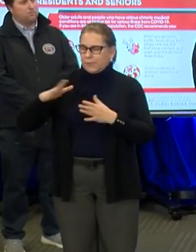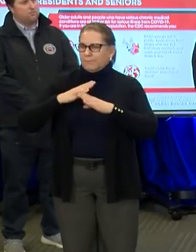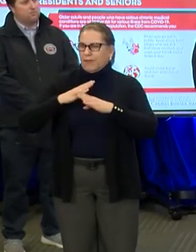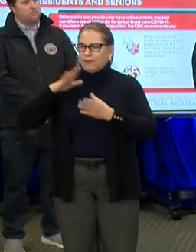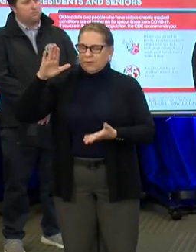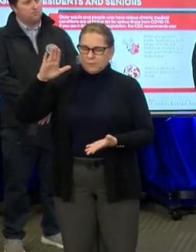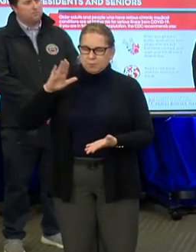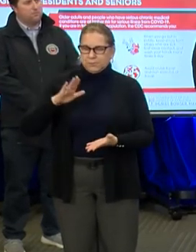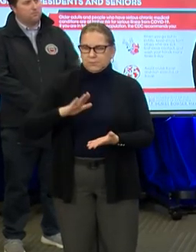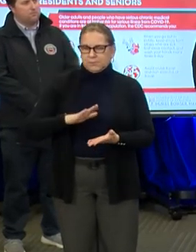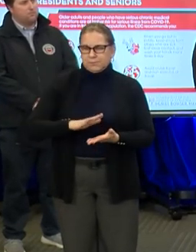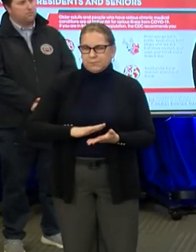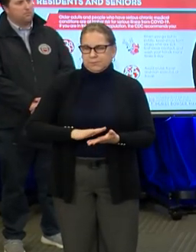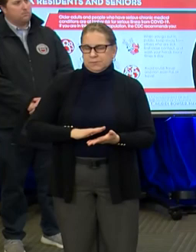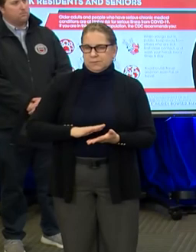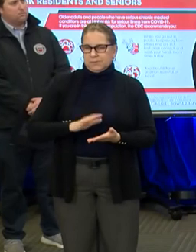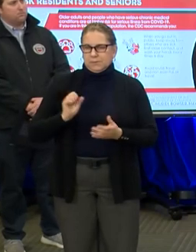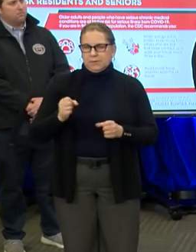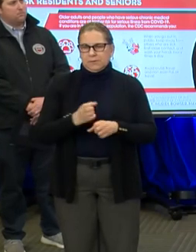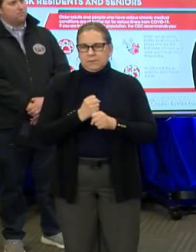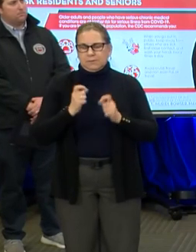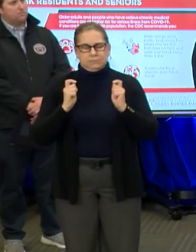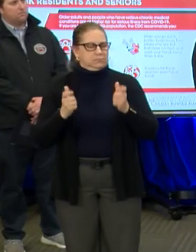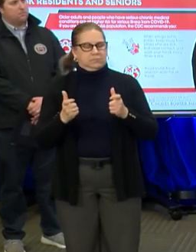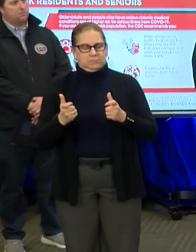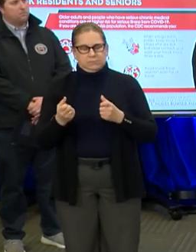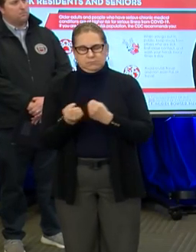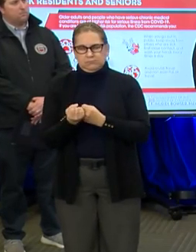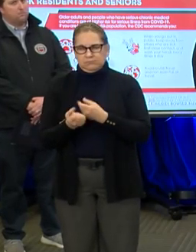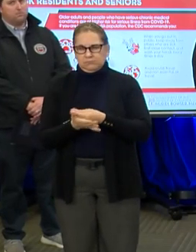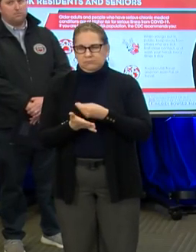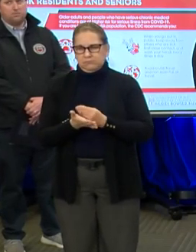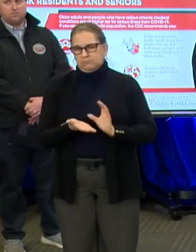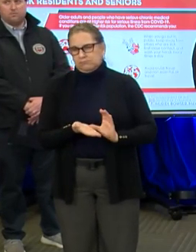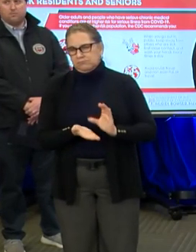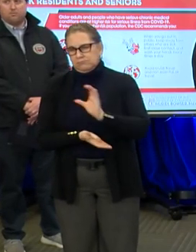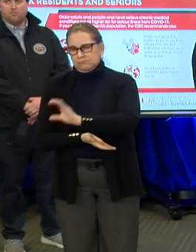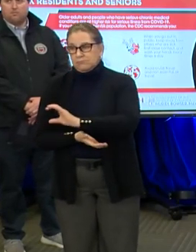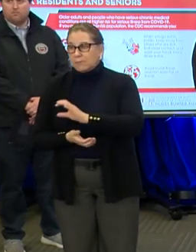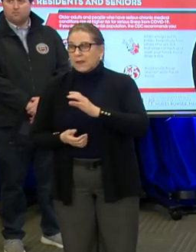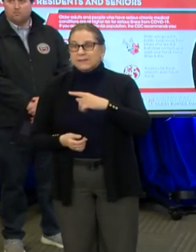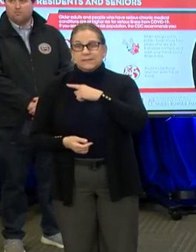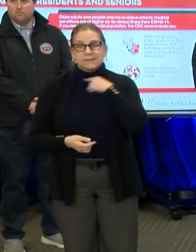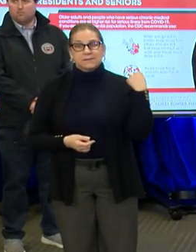cash infusion. The deadline to apply is by March 31st.